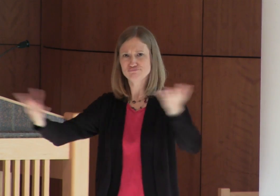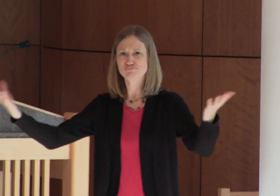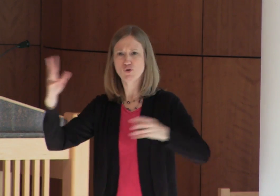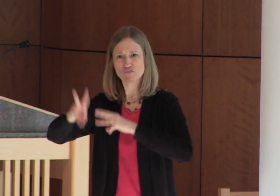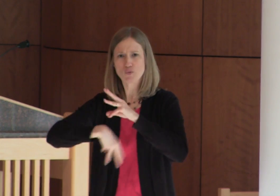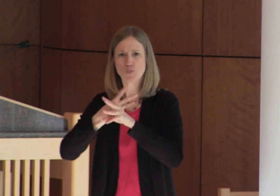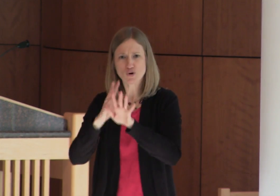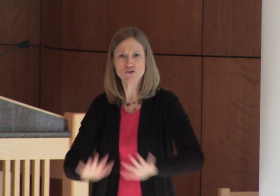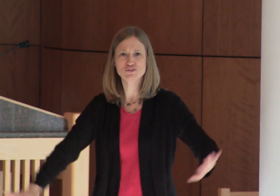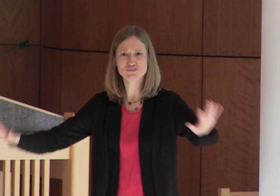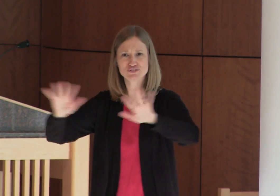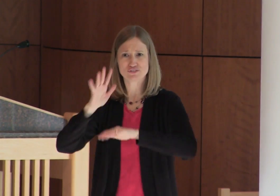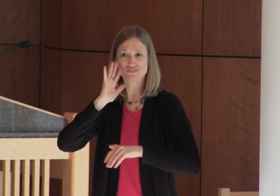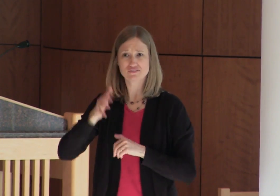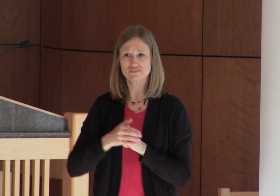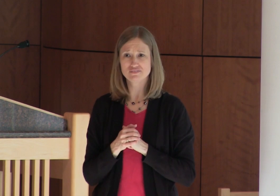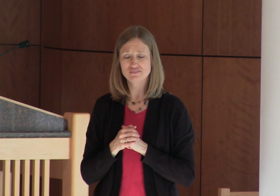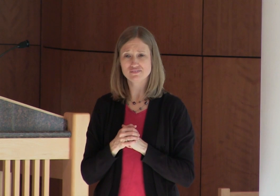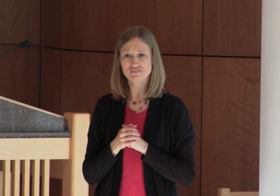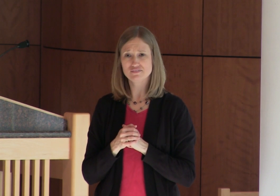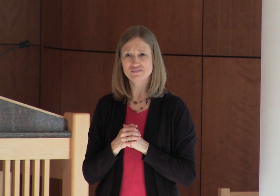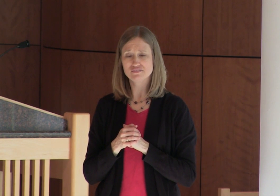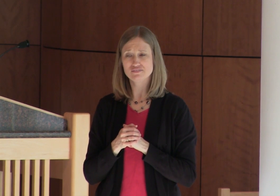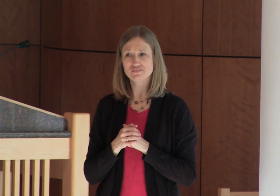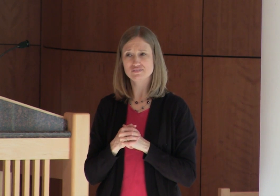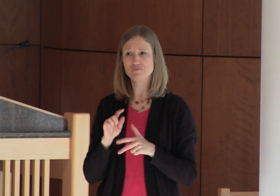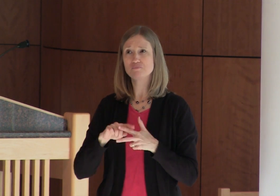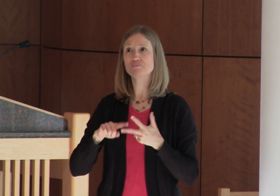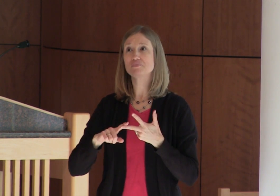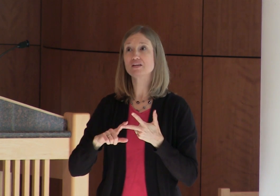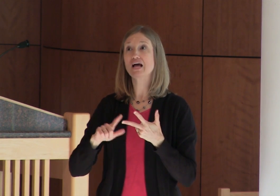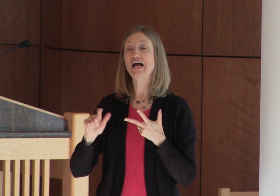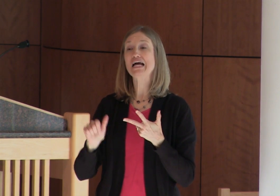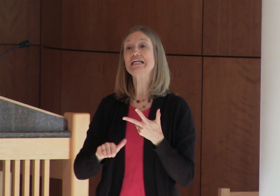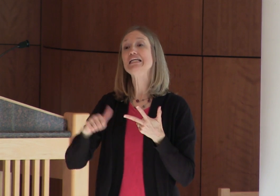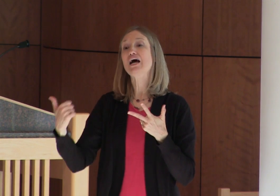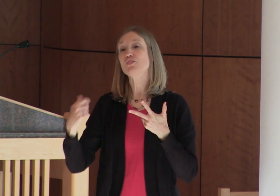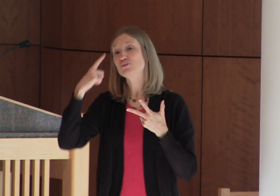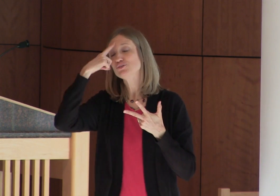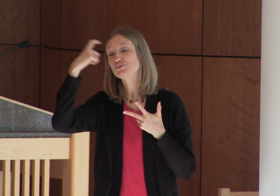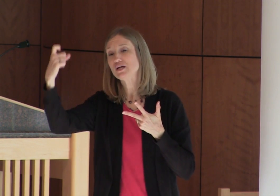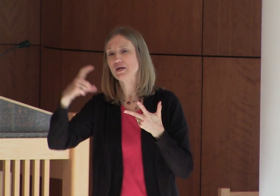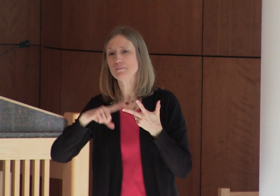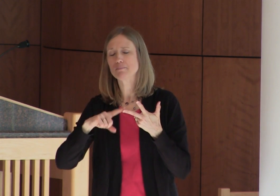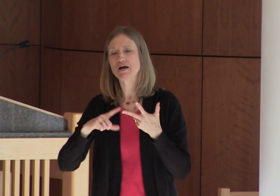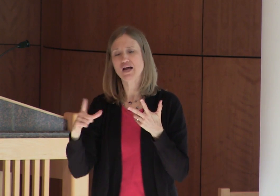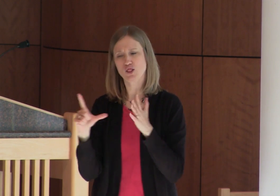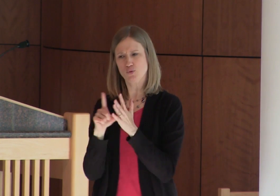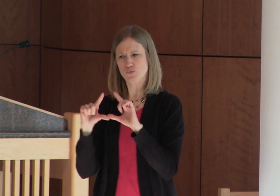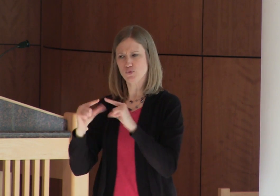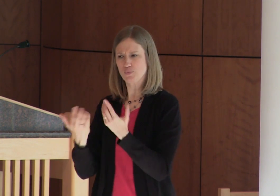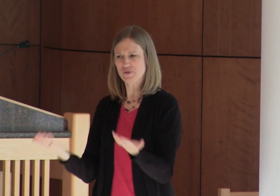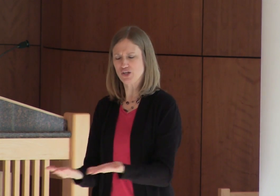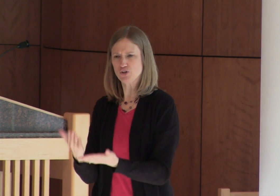Another dream, inspired by the work of our Lutheran group here in town doing the mobile food